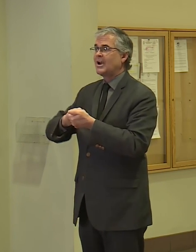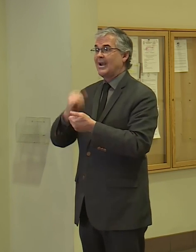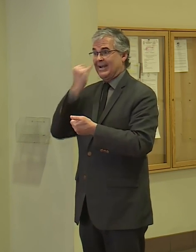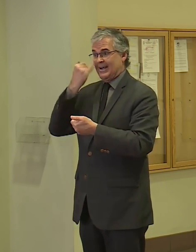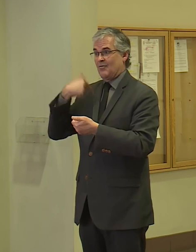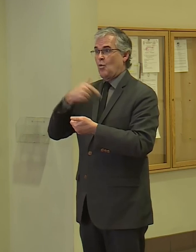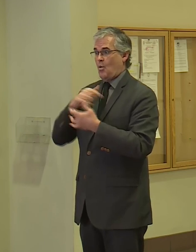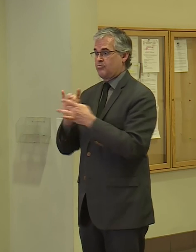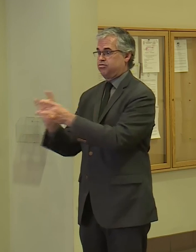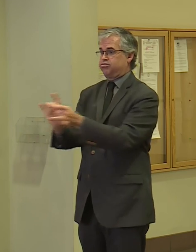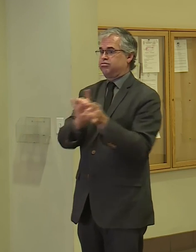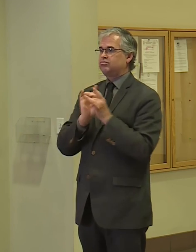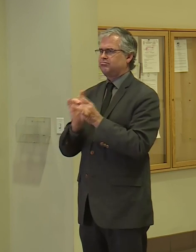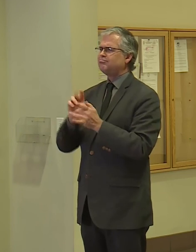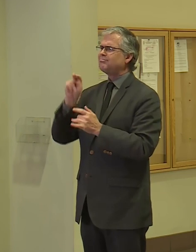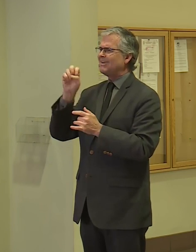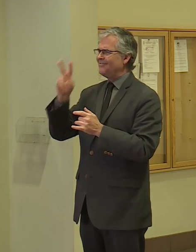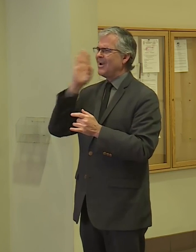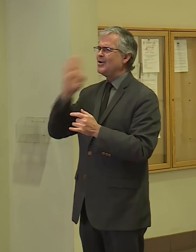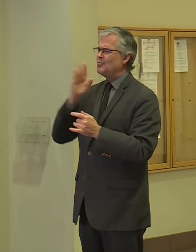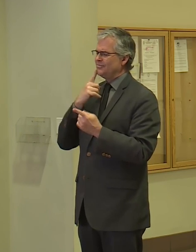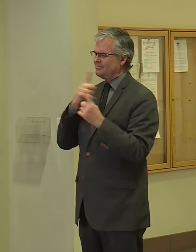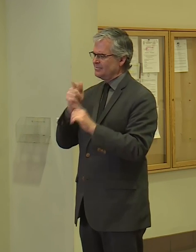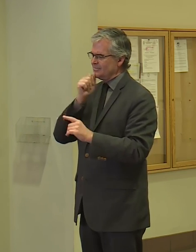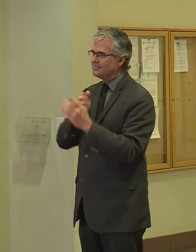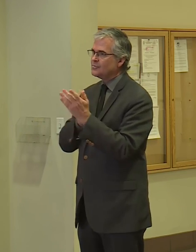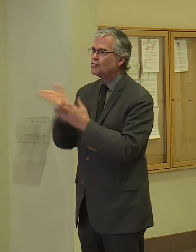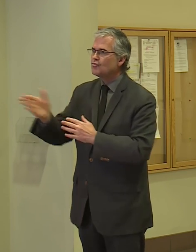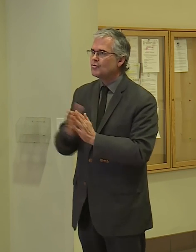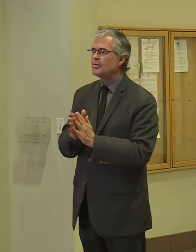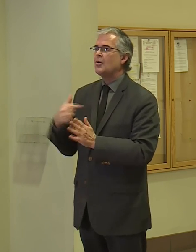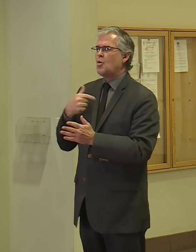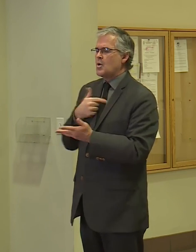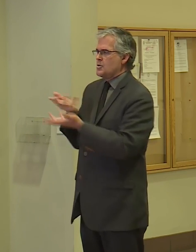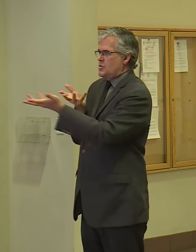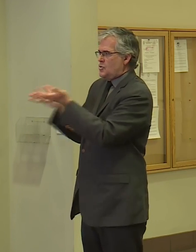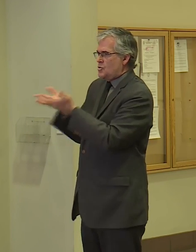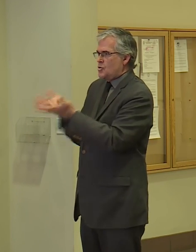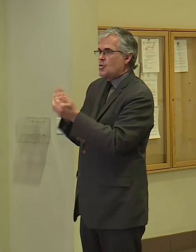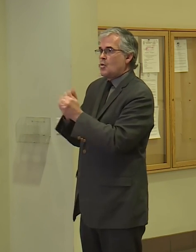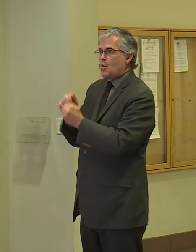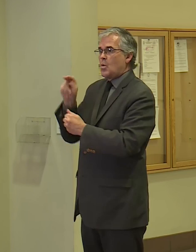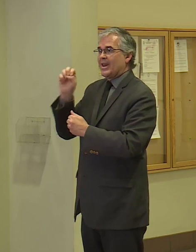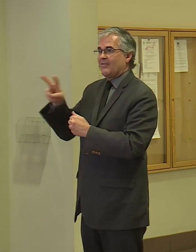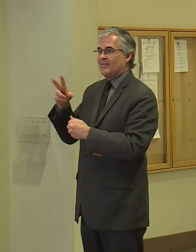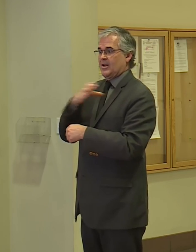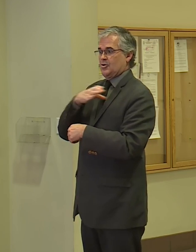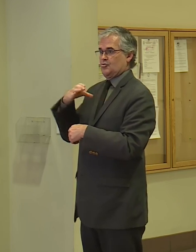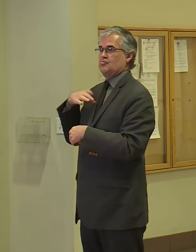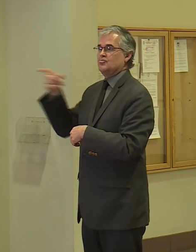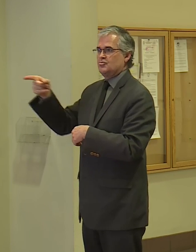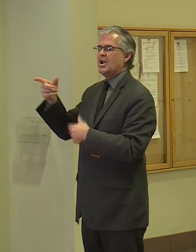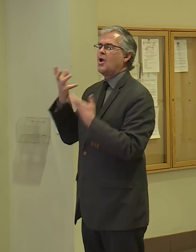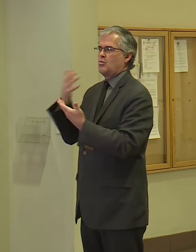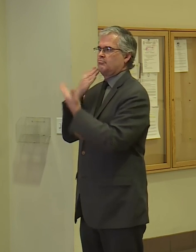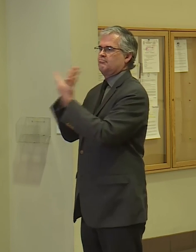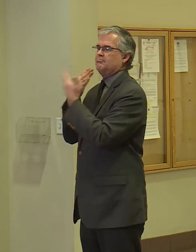this we have been working closely with Nevada's bipartisan congressional delegation I want to thank them for their help